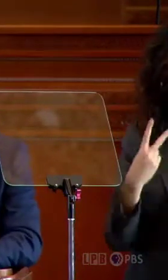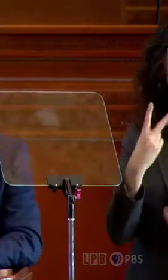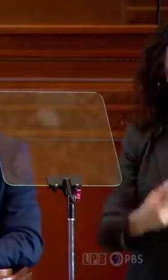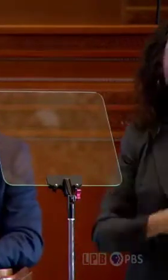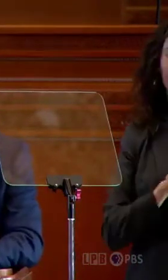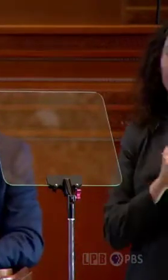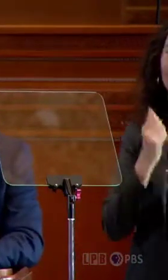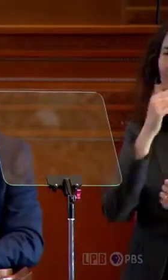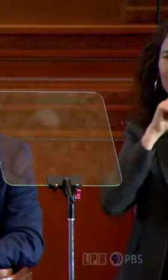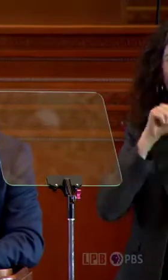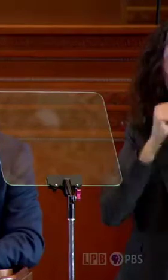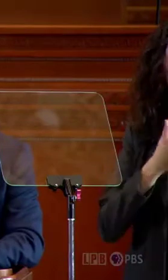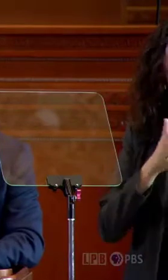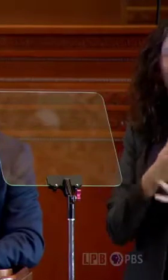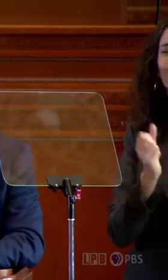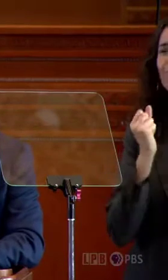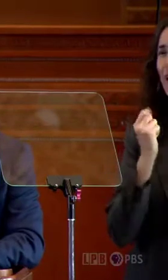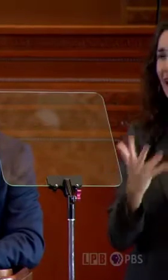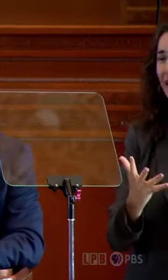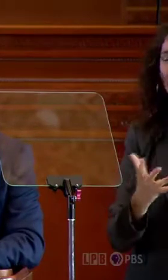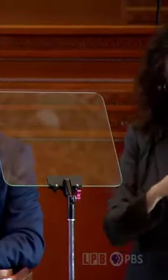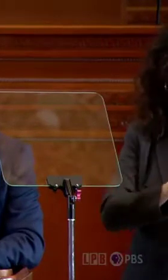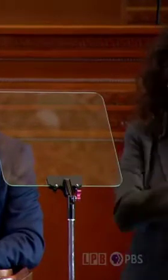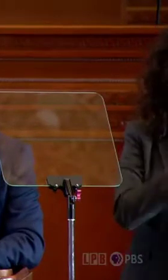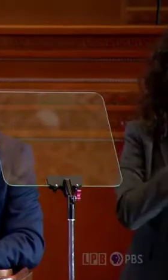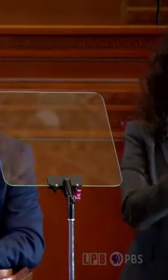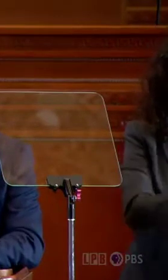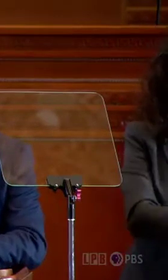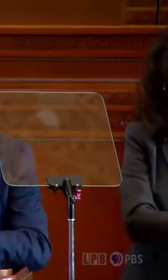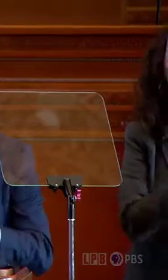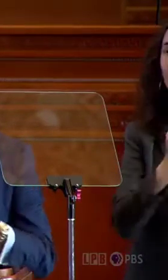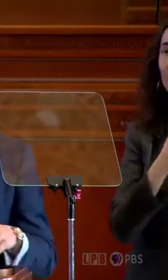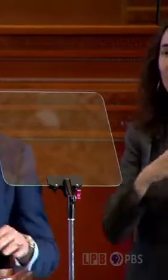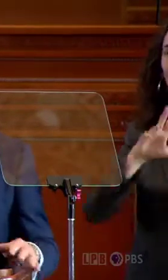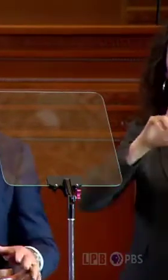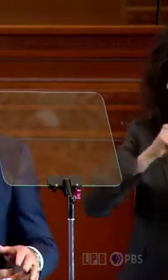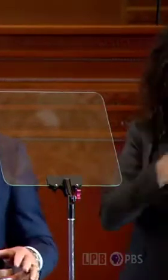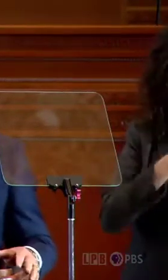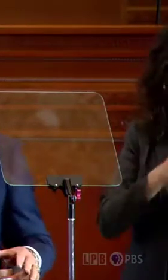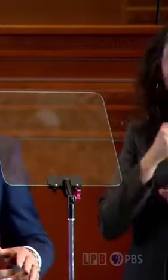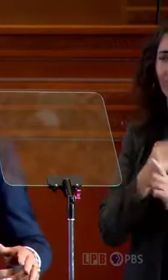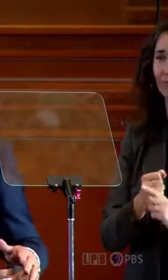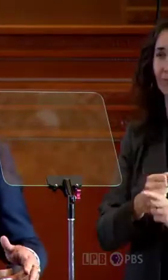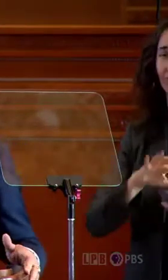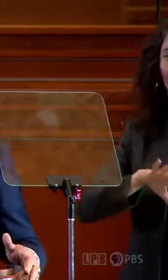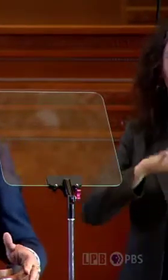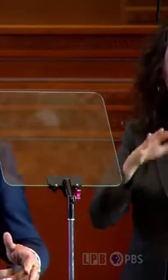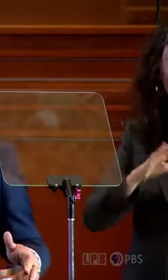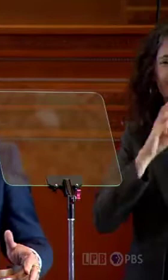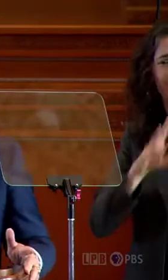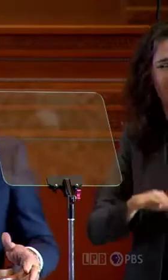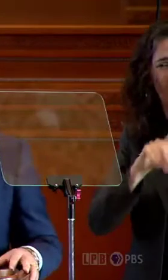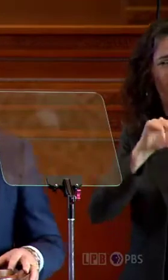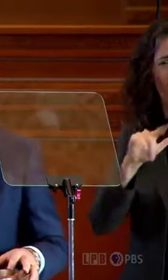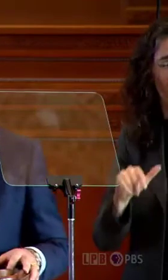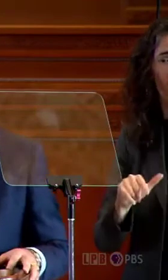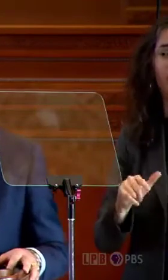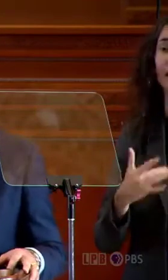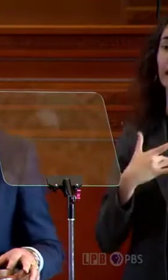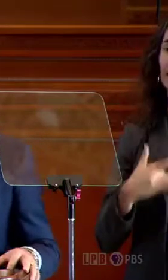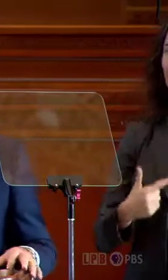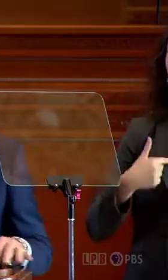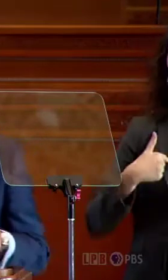2 years, navigating the pandemic and multiple natural disasters. I've always been one to count my